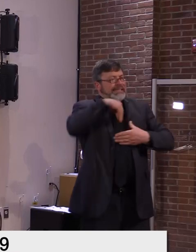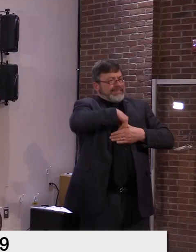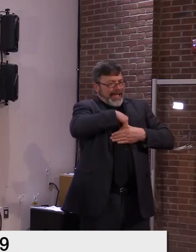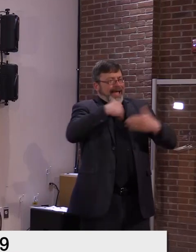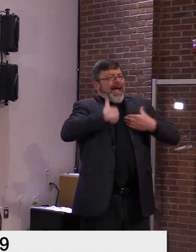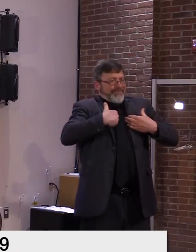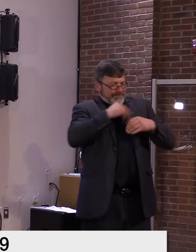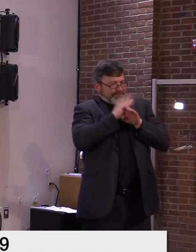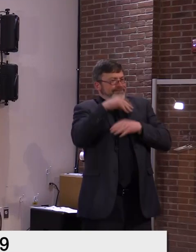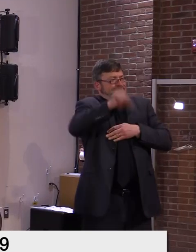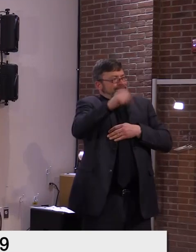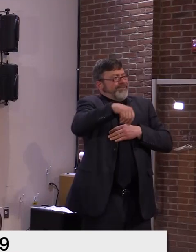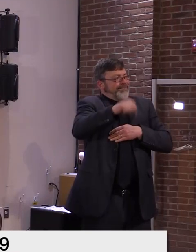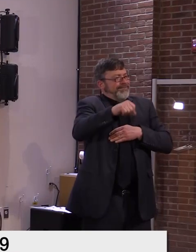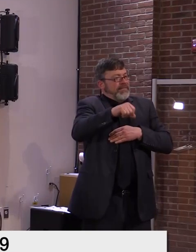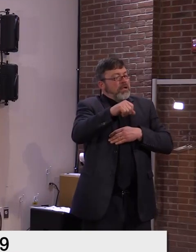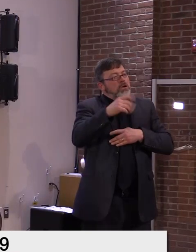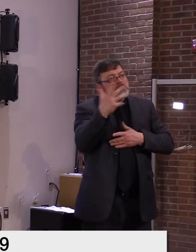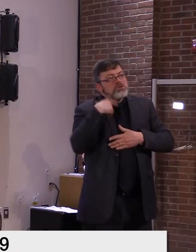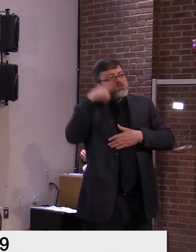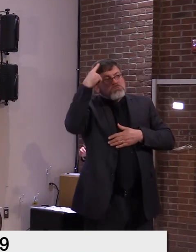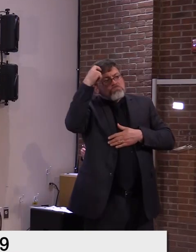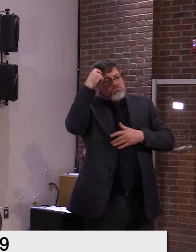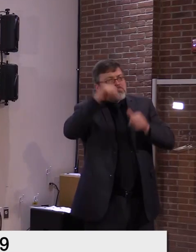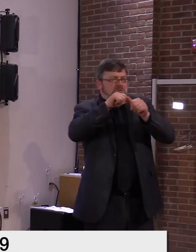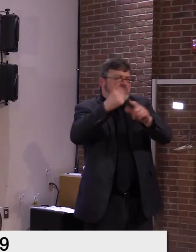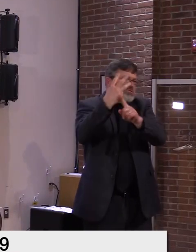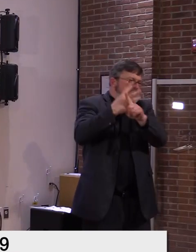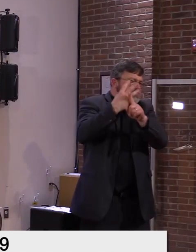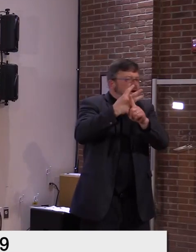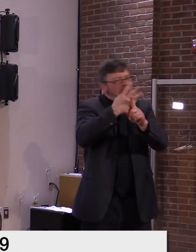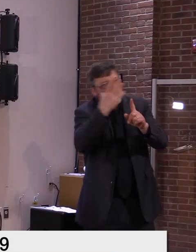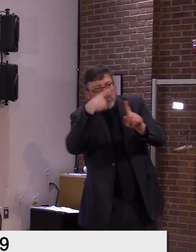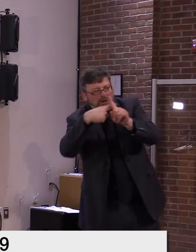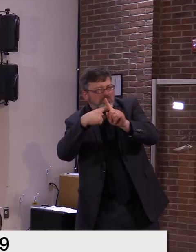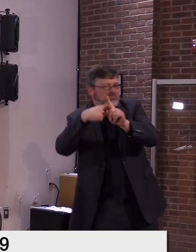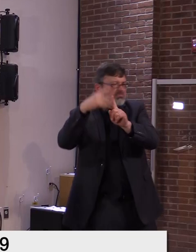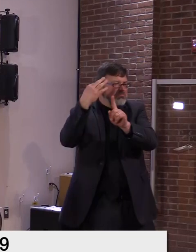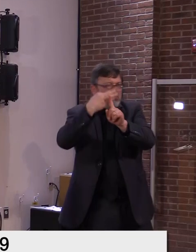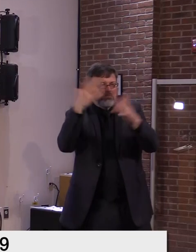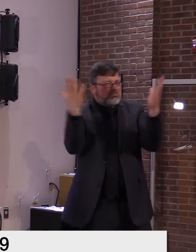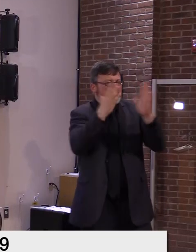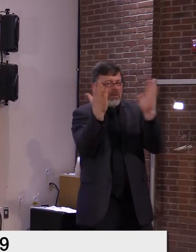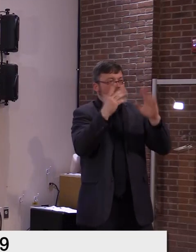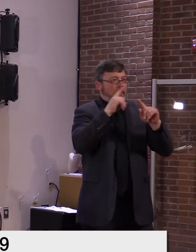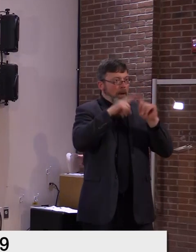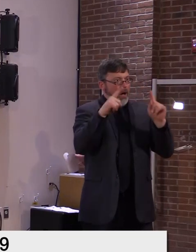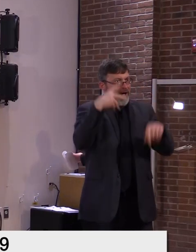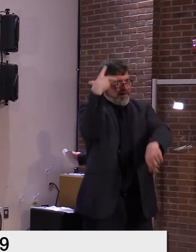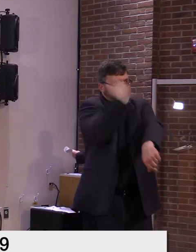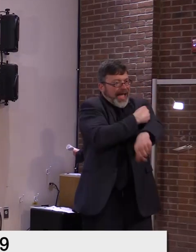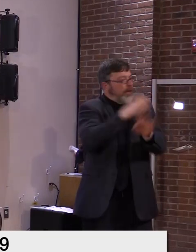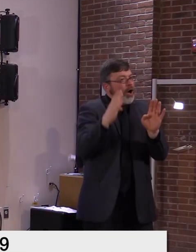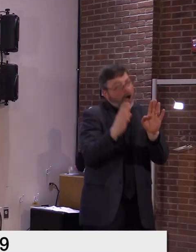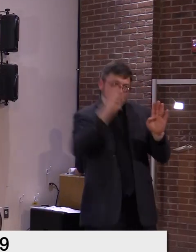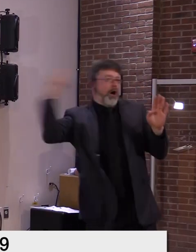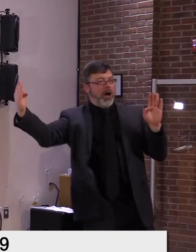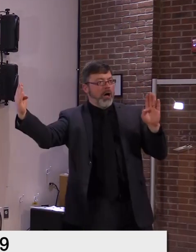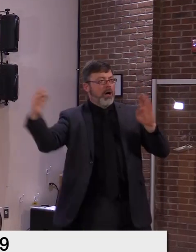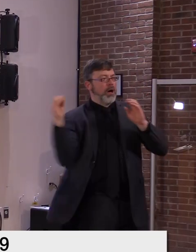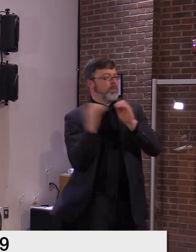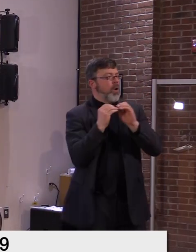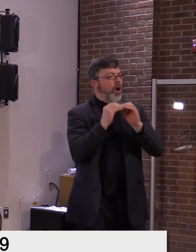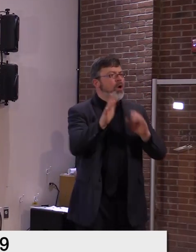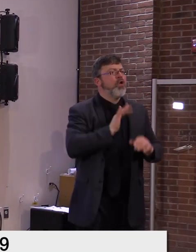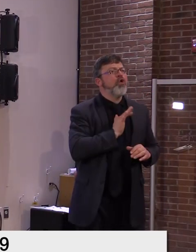people better protection that much of the scientific community believes is longer lasting.